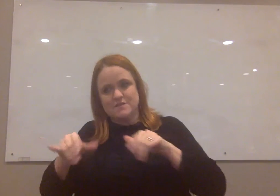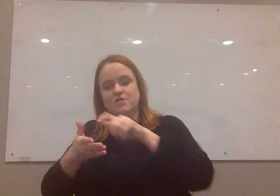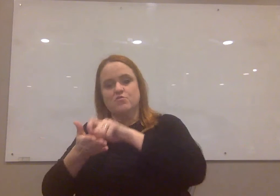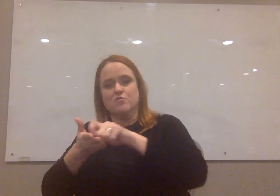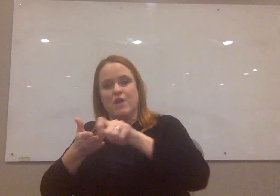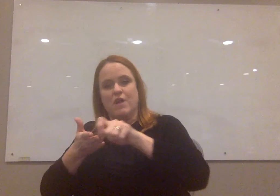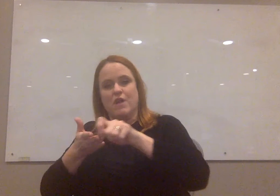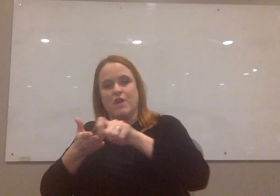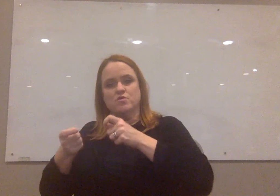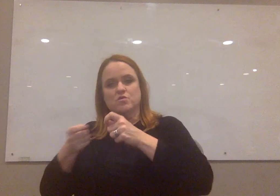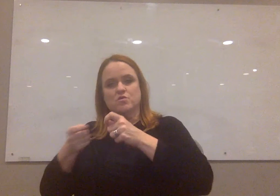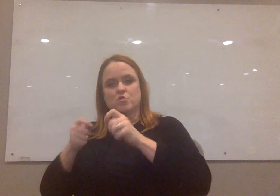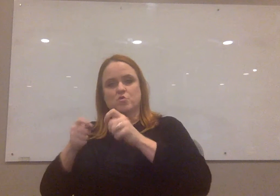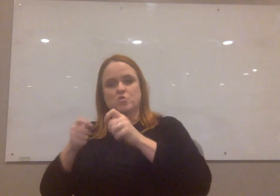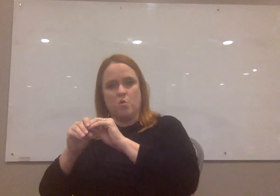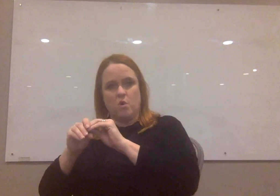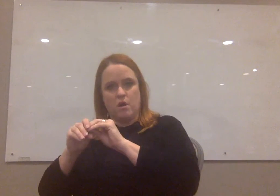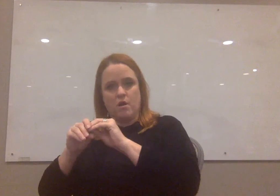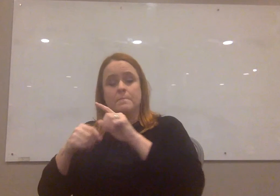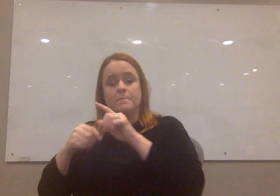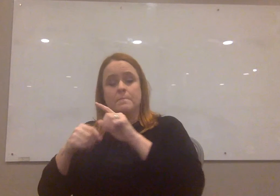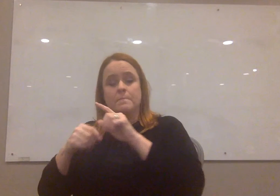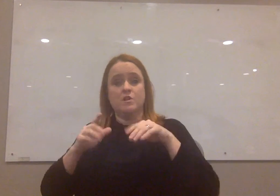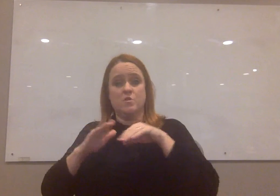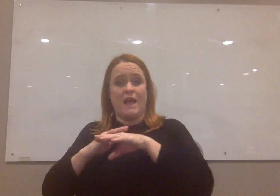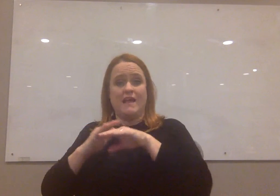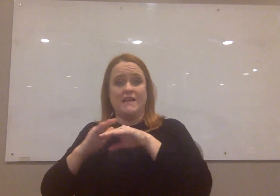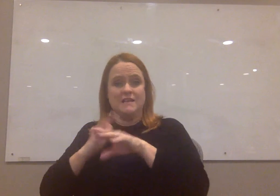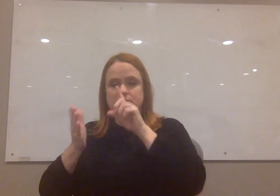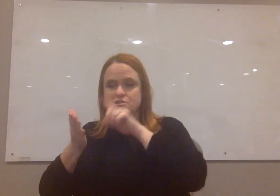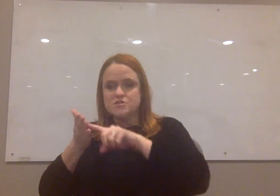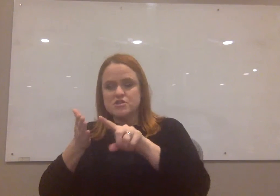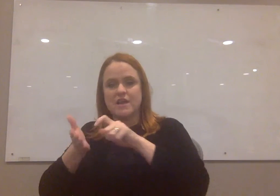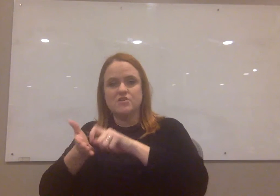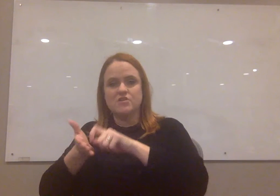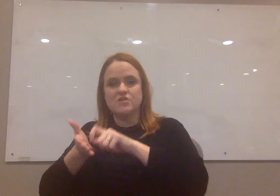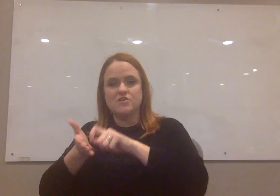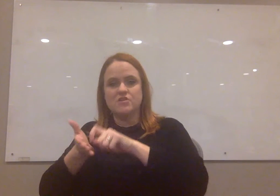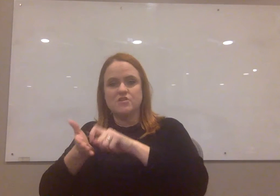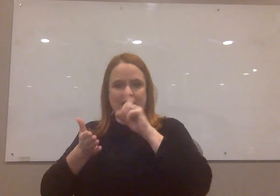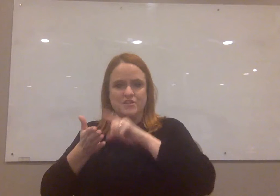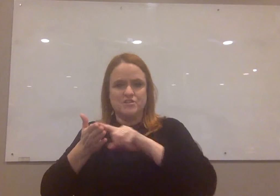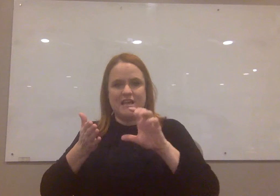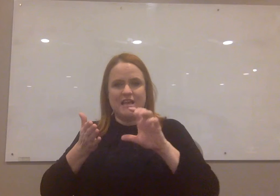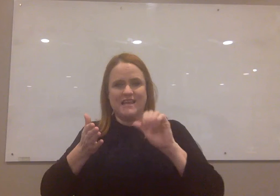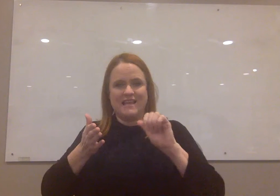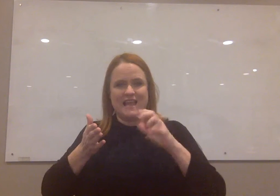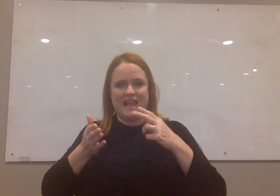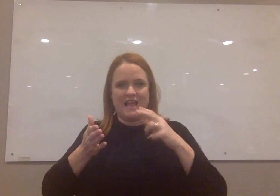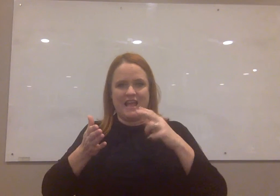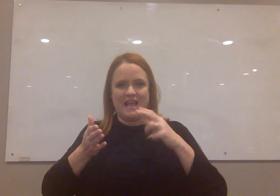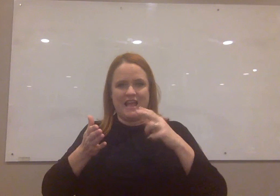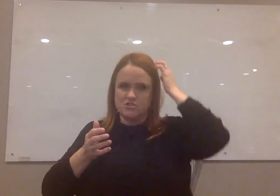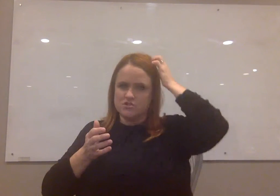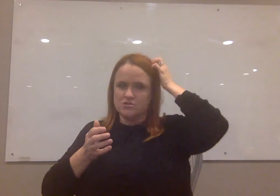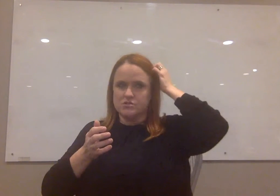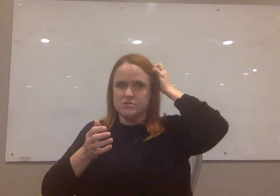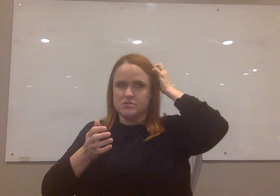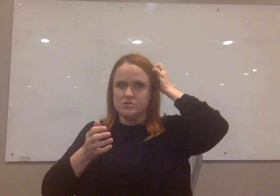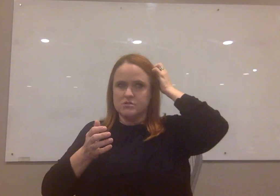do when you go to access stuff is you check the journal, like checking the cache. If you have a more up-to-date thing than what I'm pulling out, no? Okay,